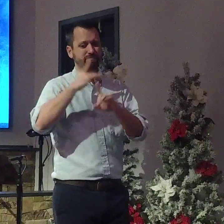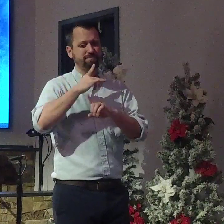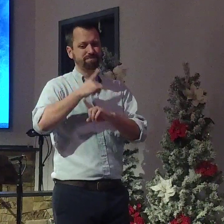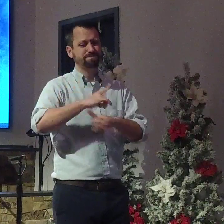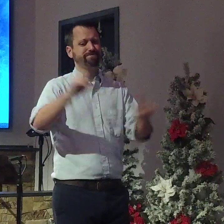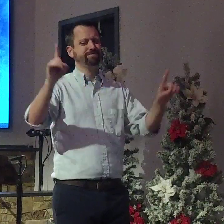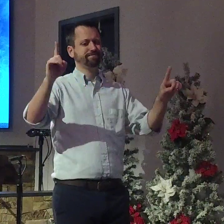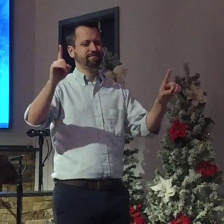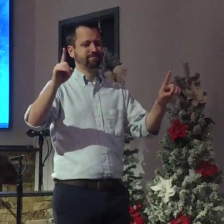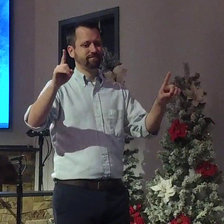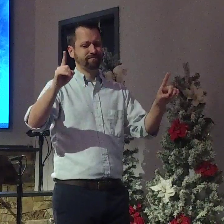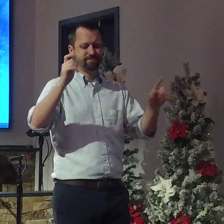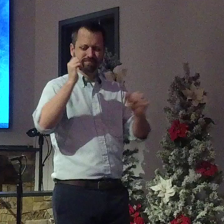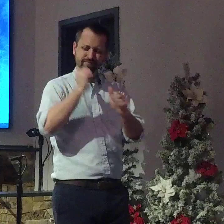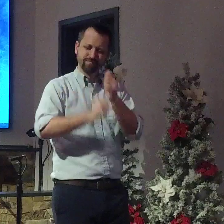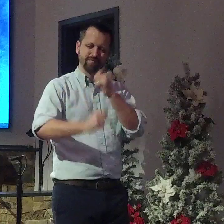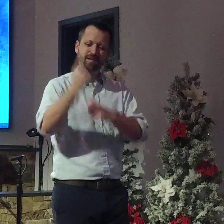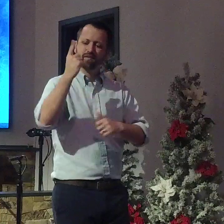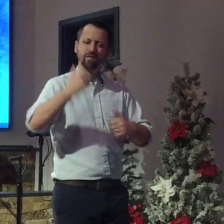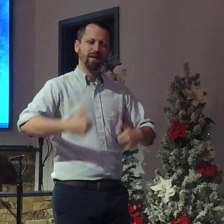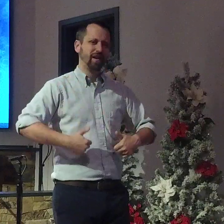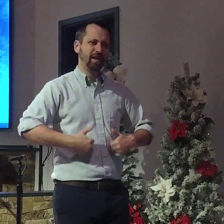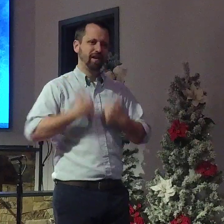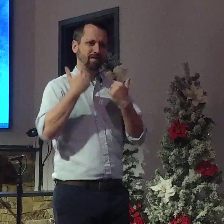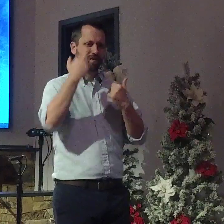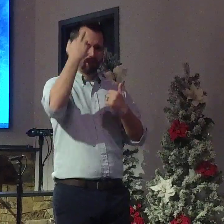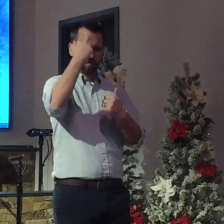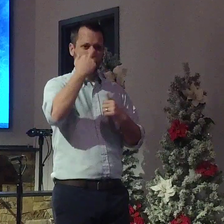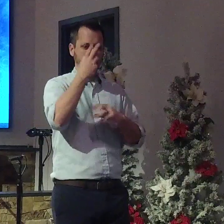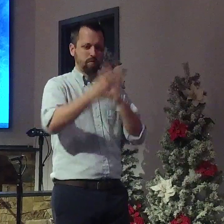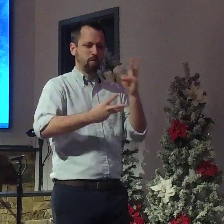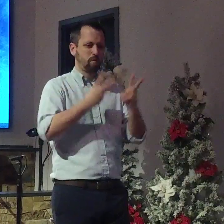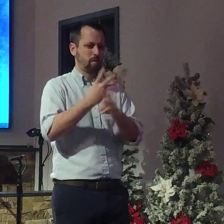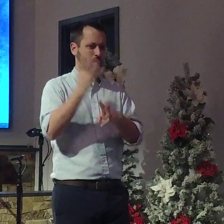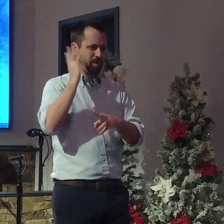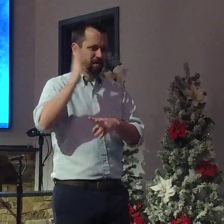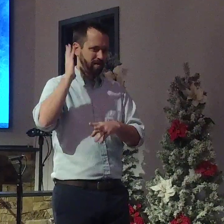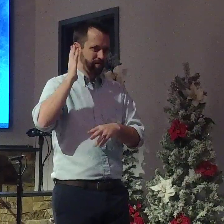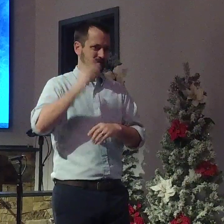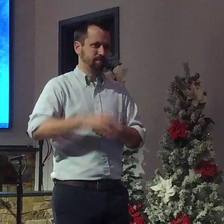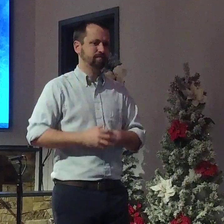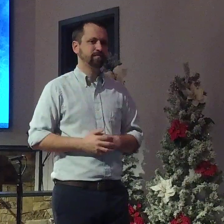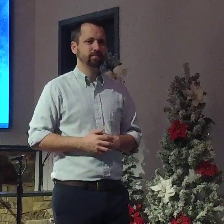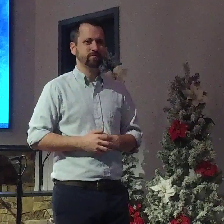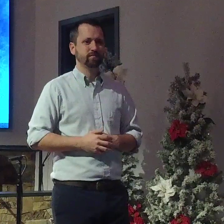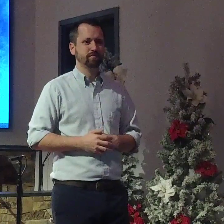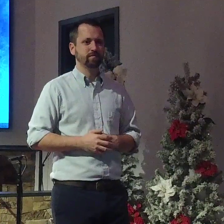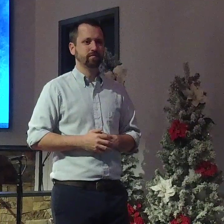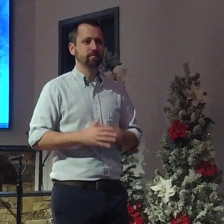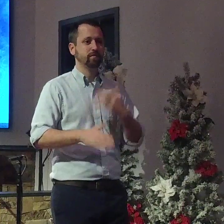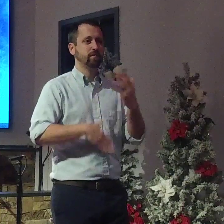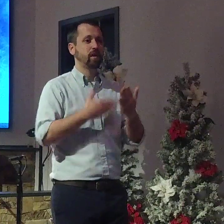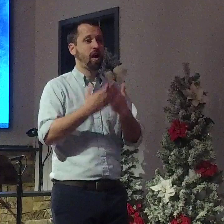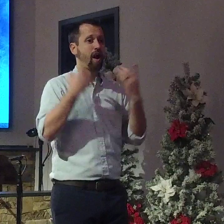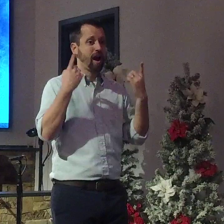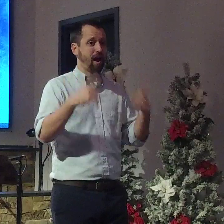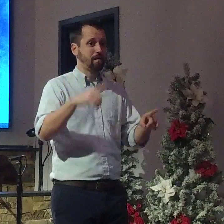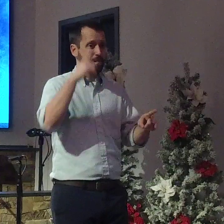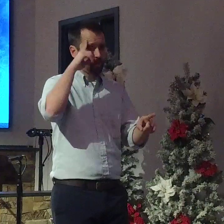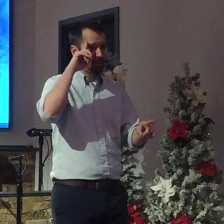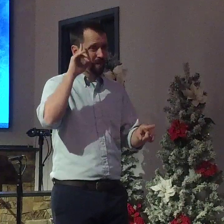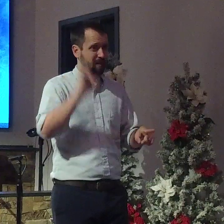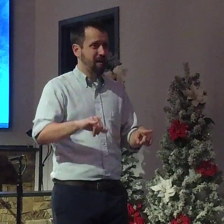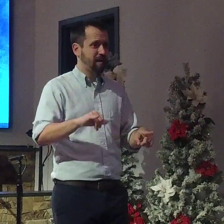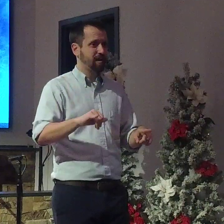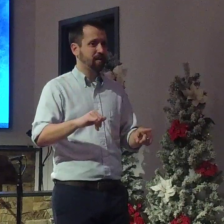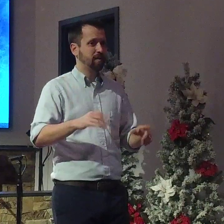This taxation was first made when Quirinius was governor of Syria, and everyone went to his own city